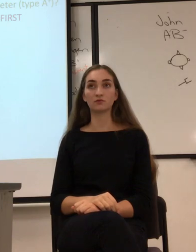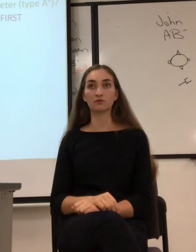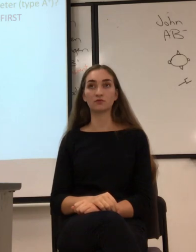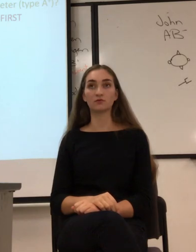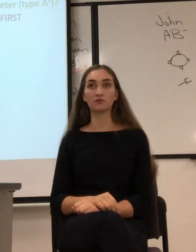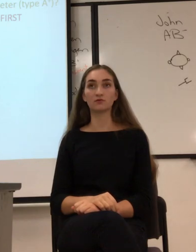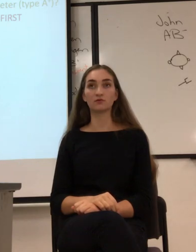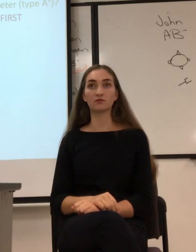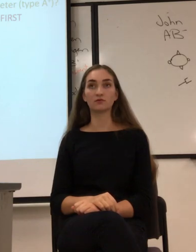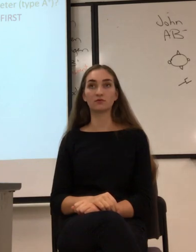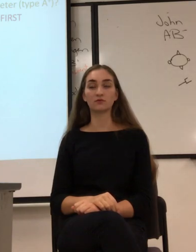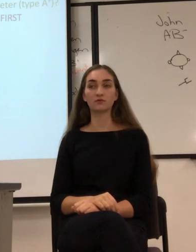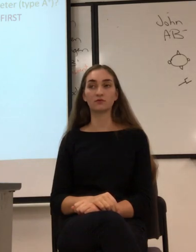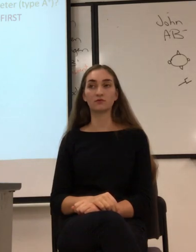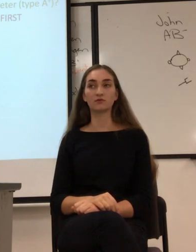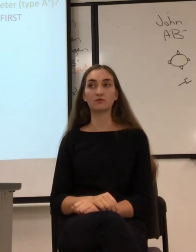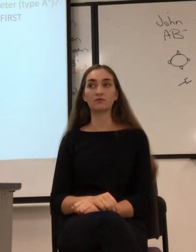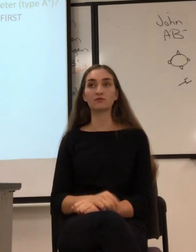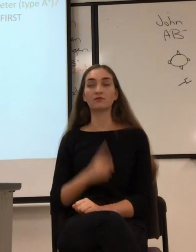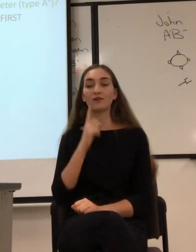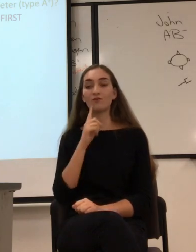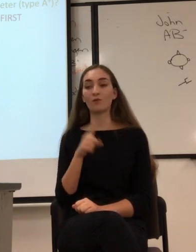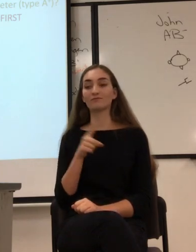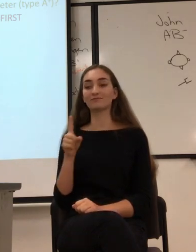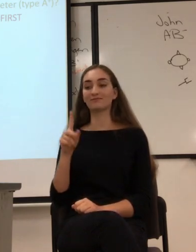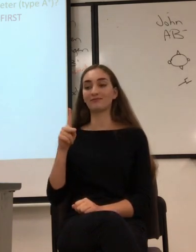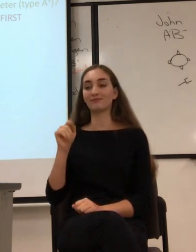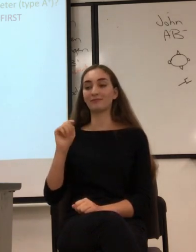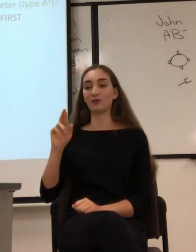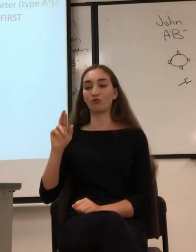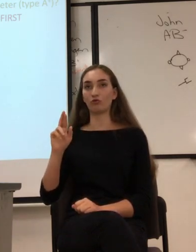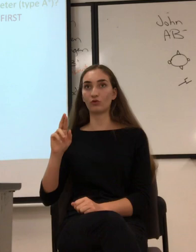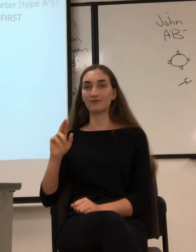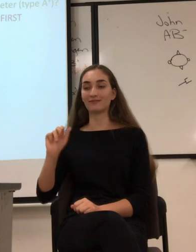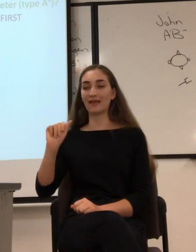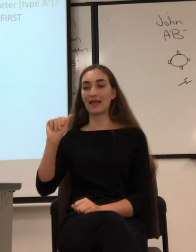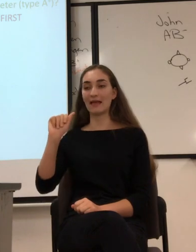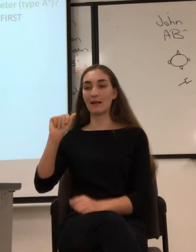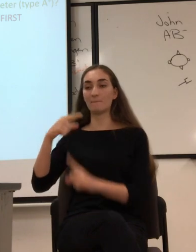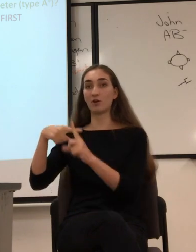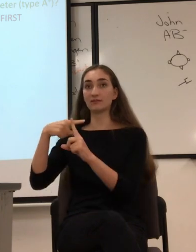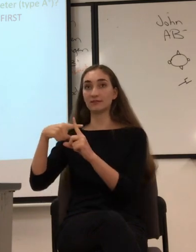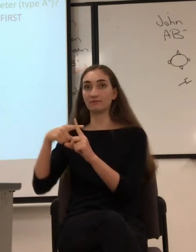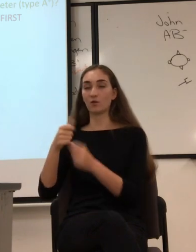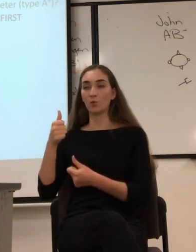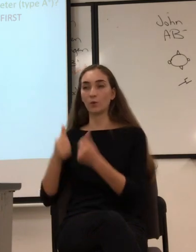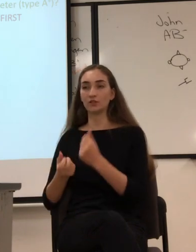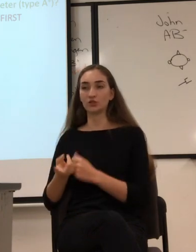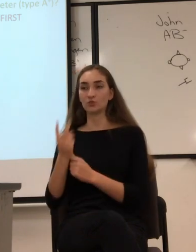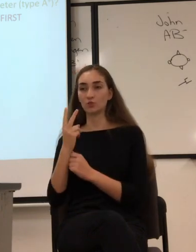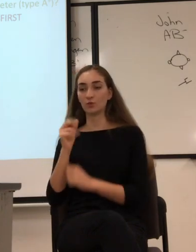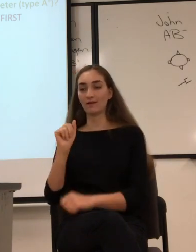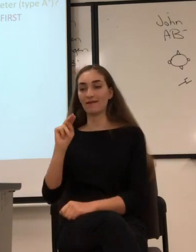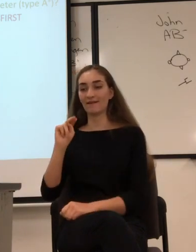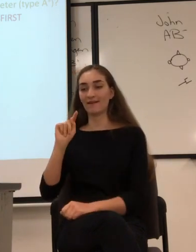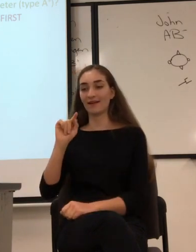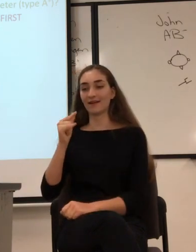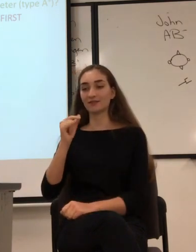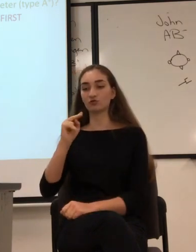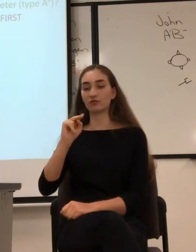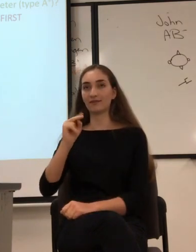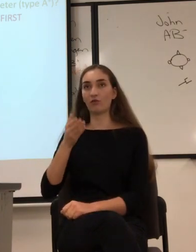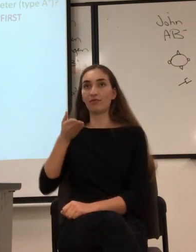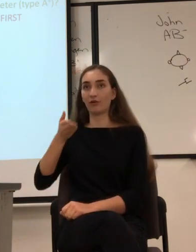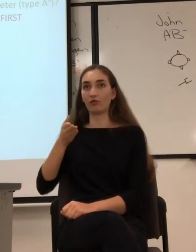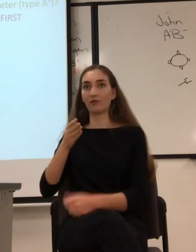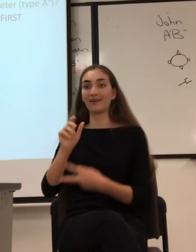Anti-Rh. All right, so for Peter, he's A positive. So which two antigens are present, the A and